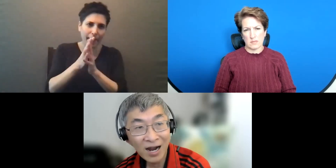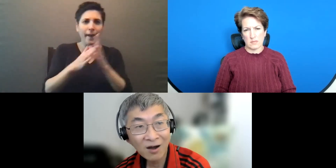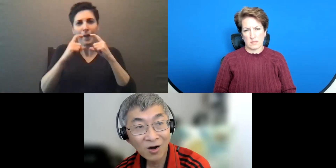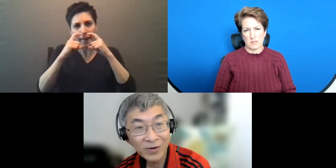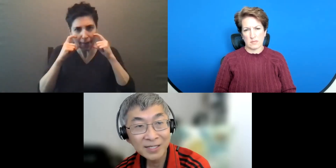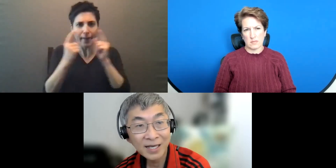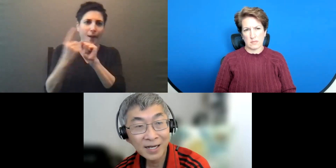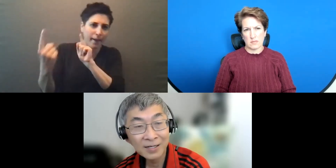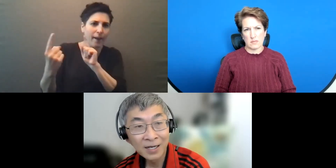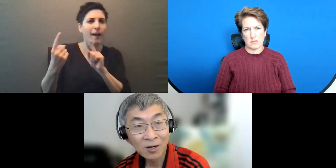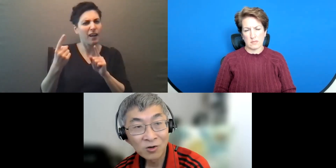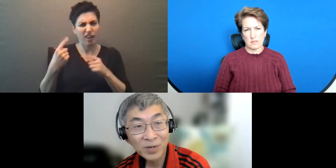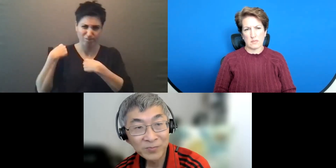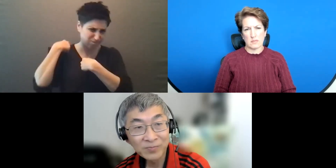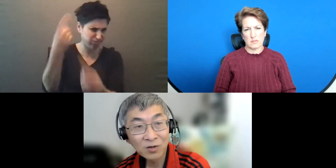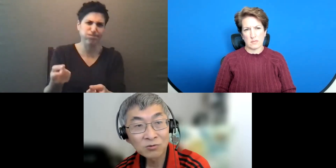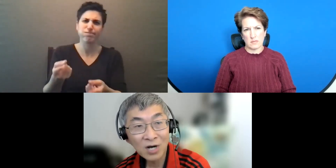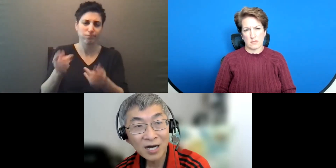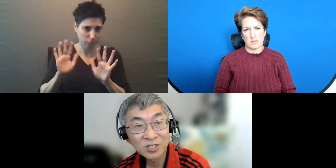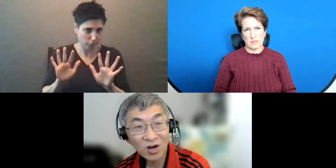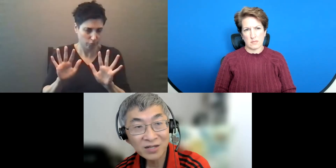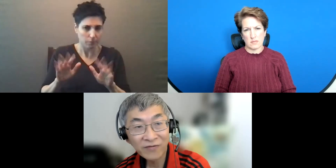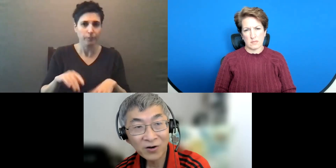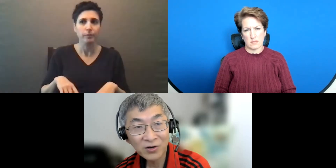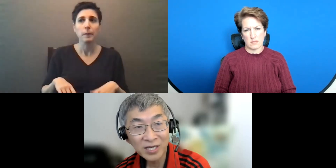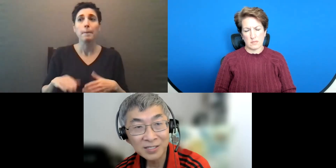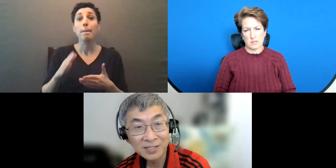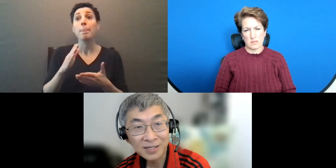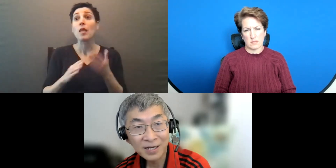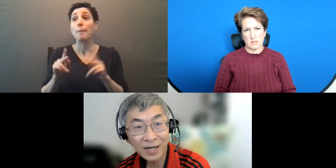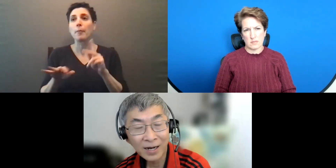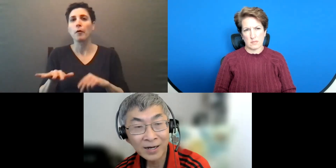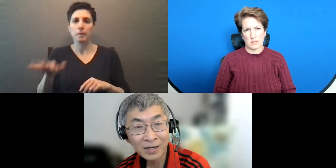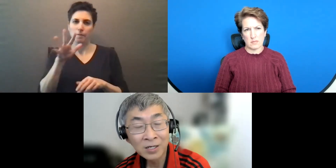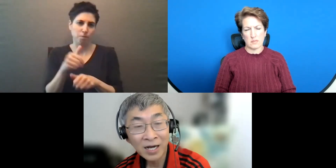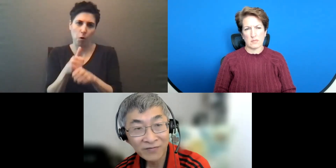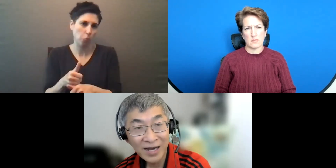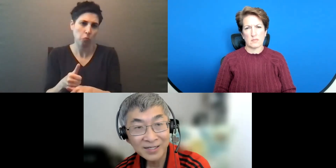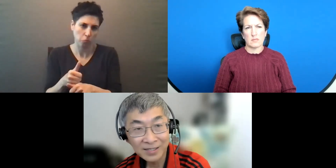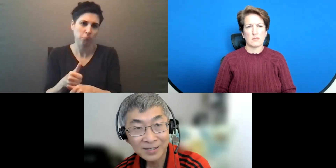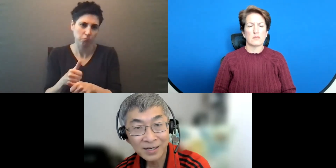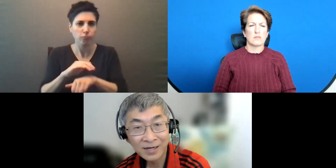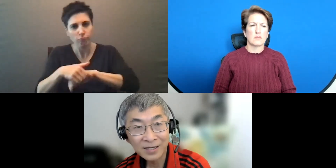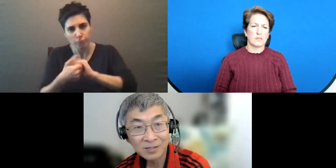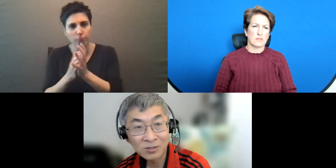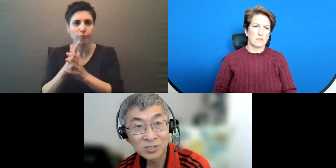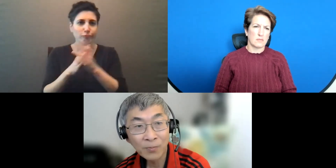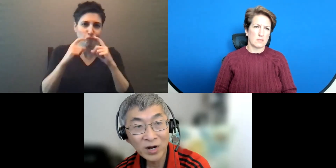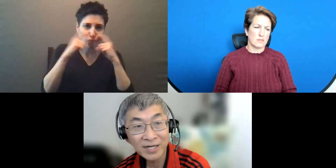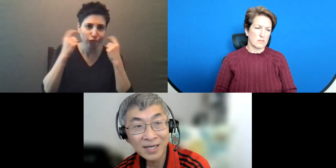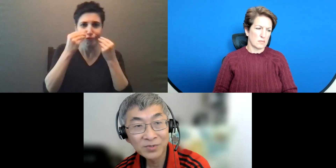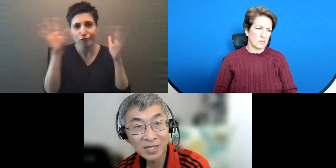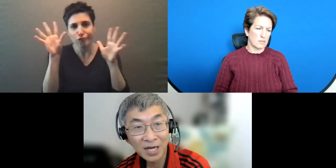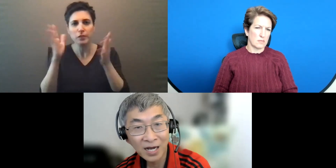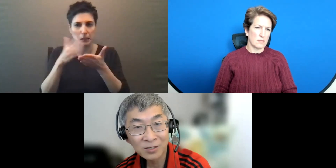there are always a group of people who are not following the advices, and to the